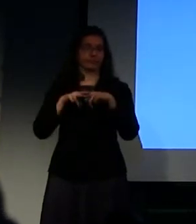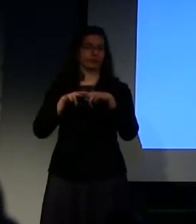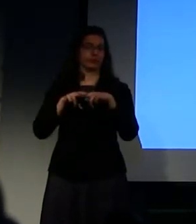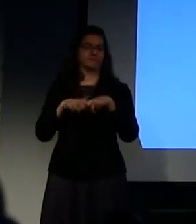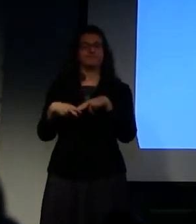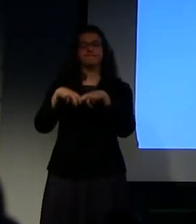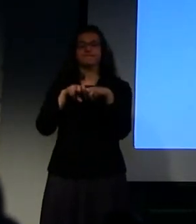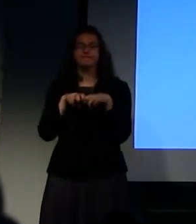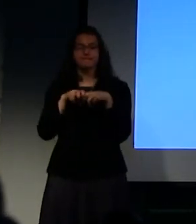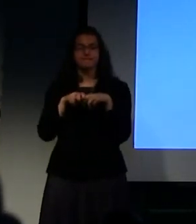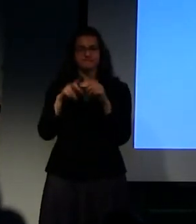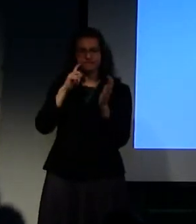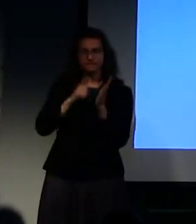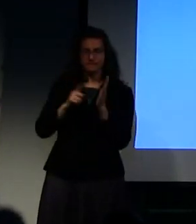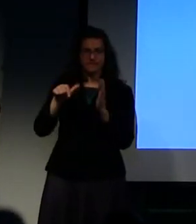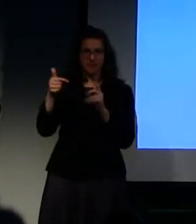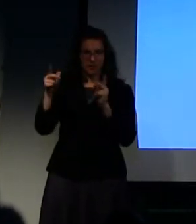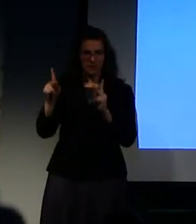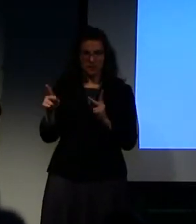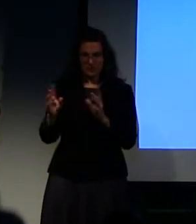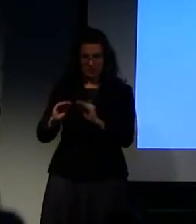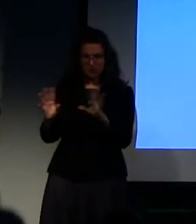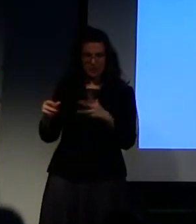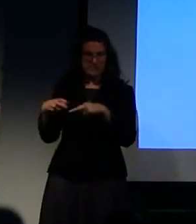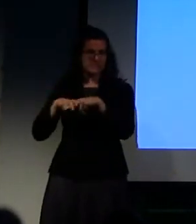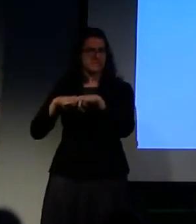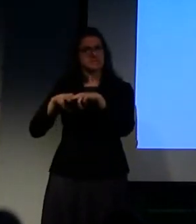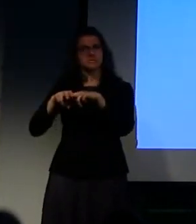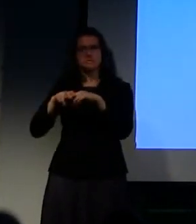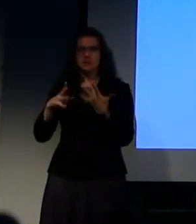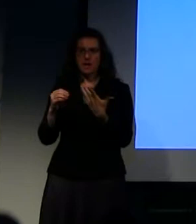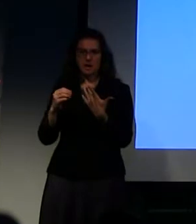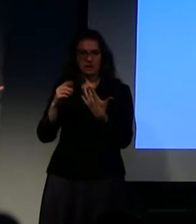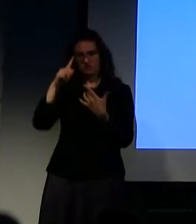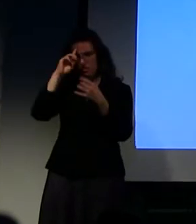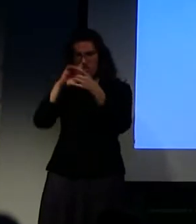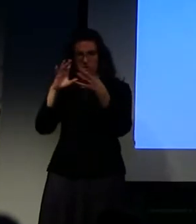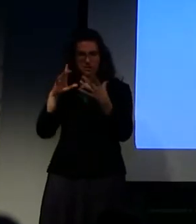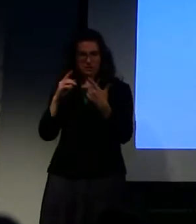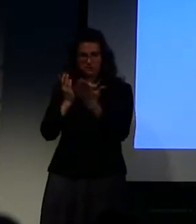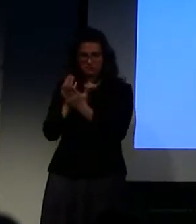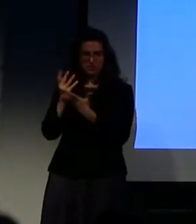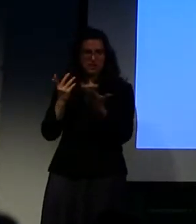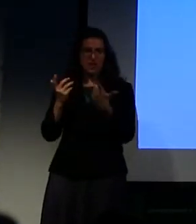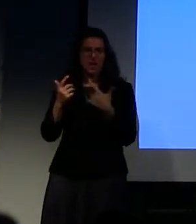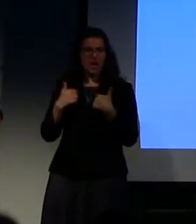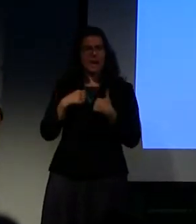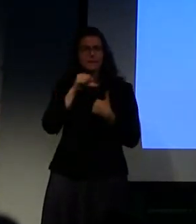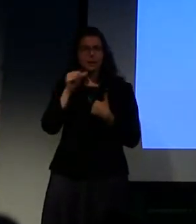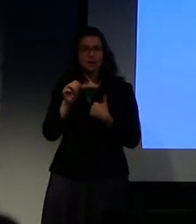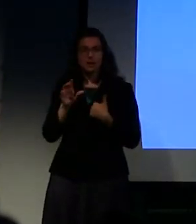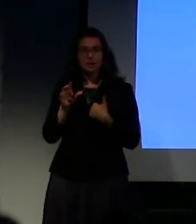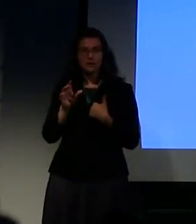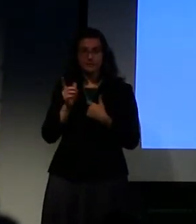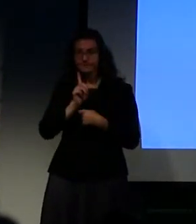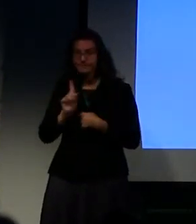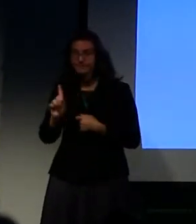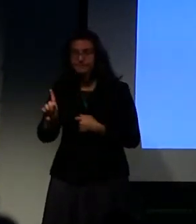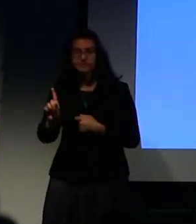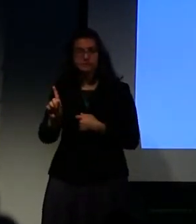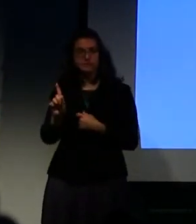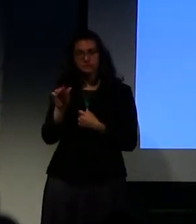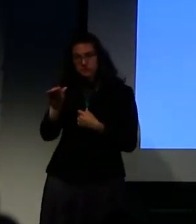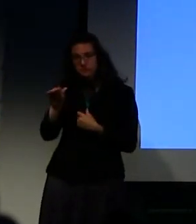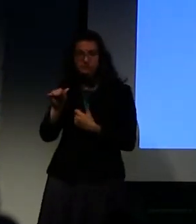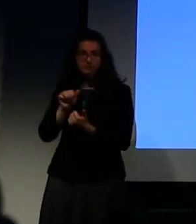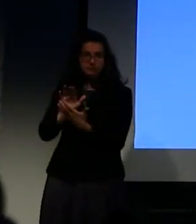and in a different state, and I'm not going to confront that. I don't want to engage and make anything worse. But